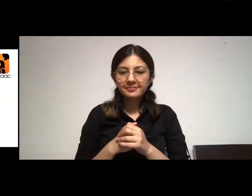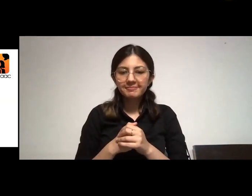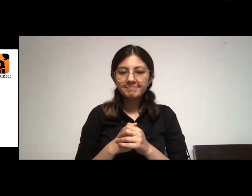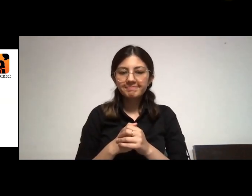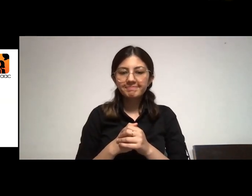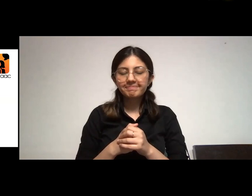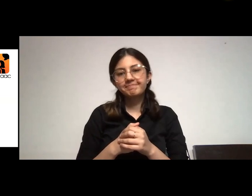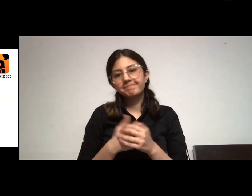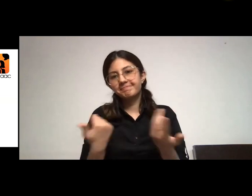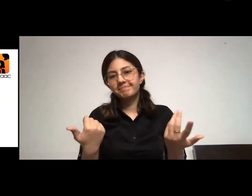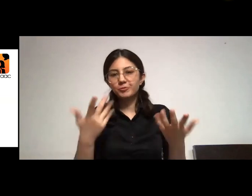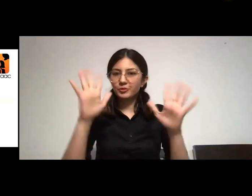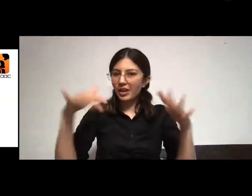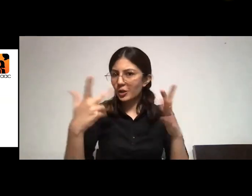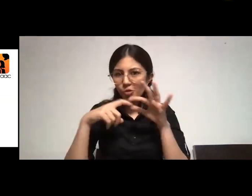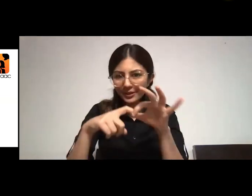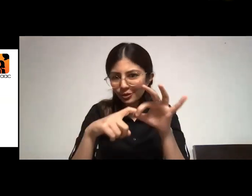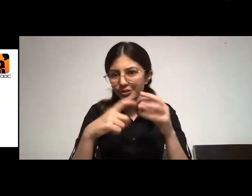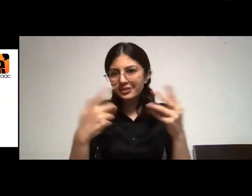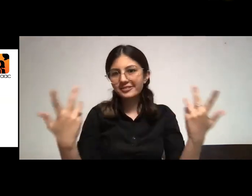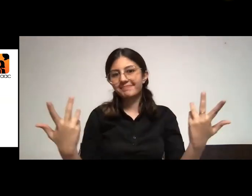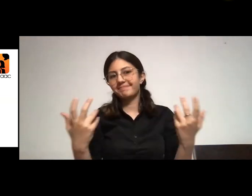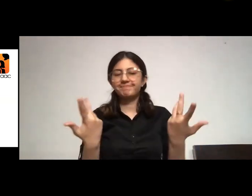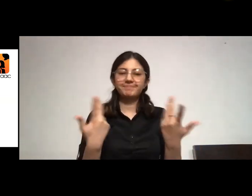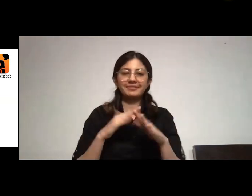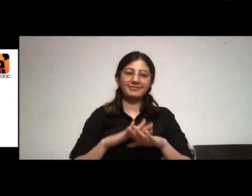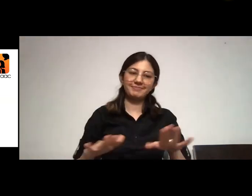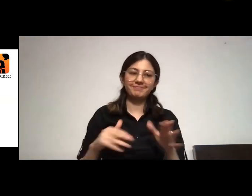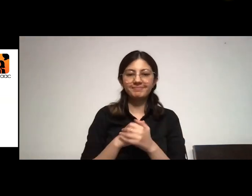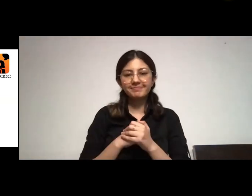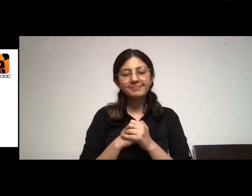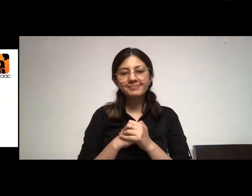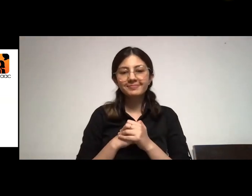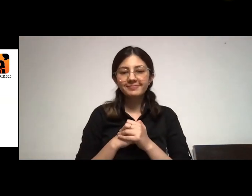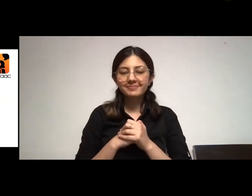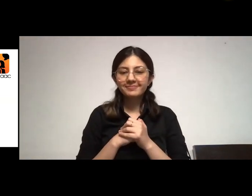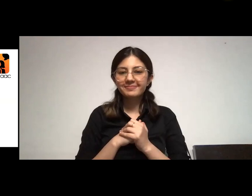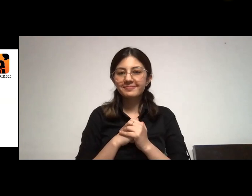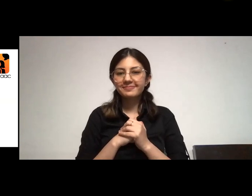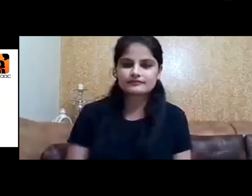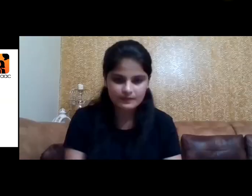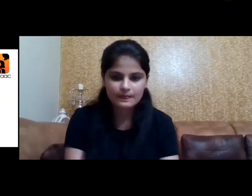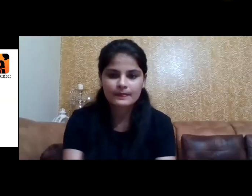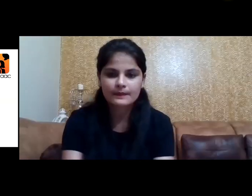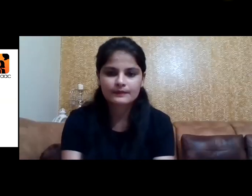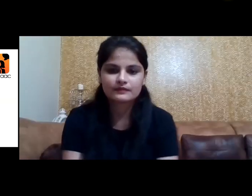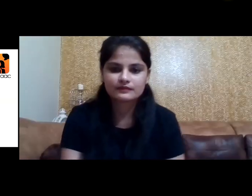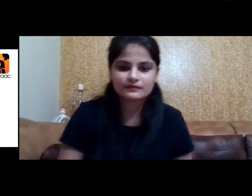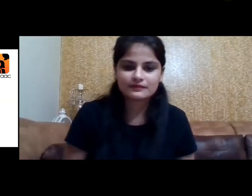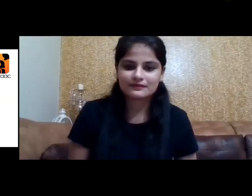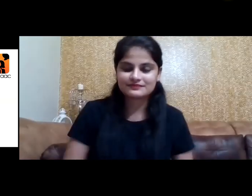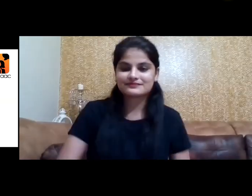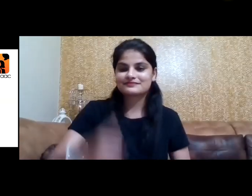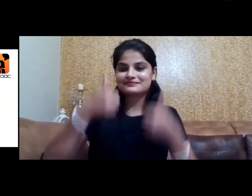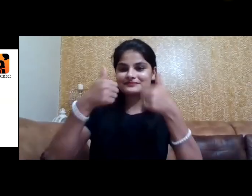So yeah, if anyone has any questions. Thank